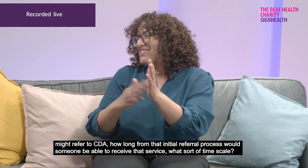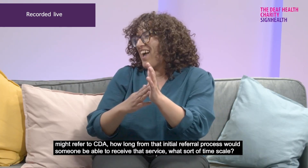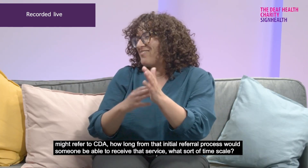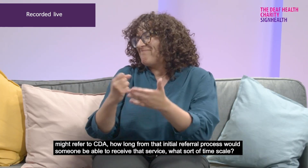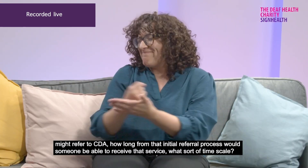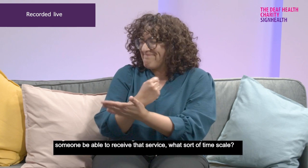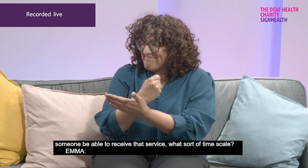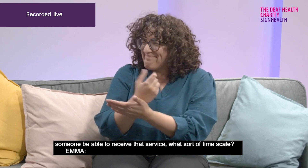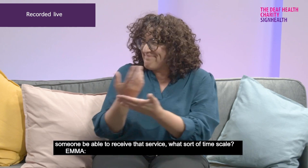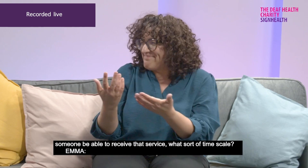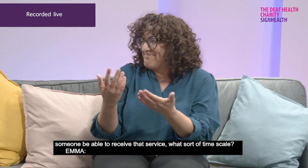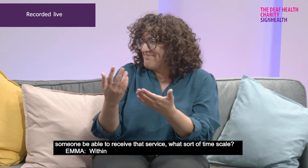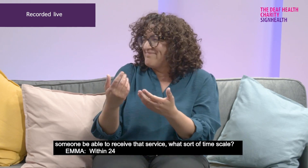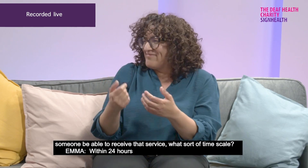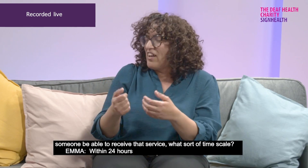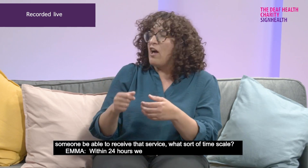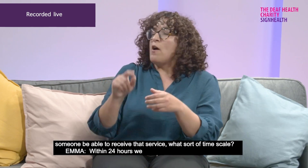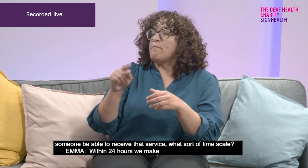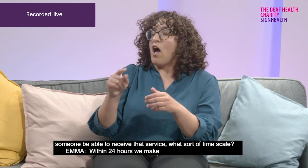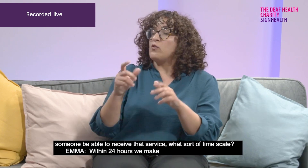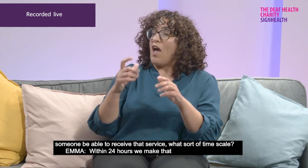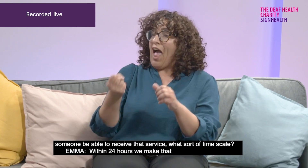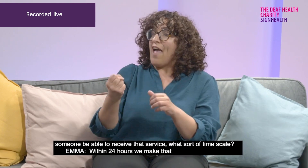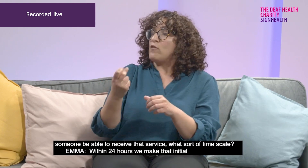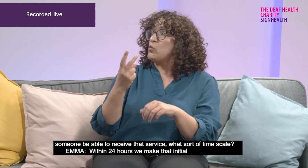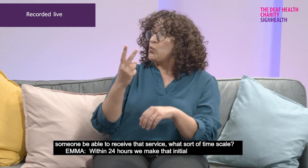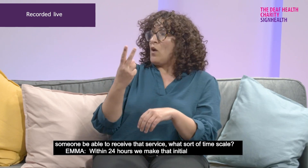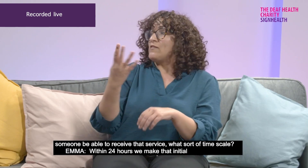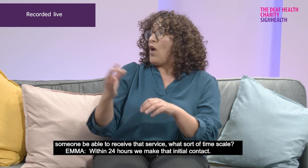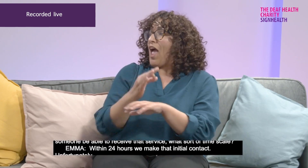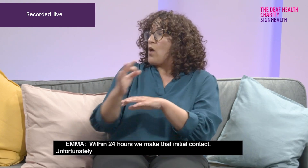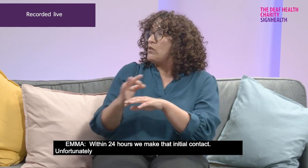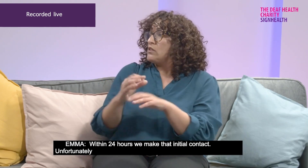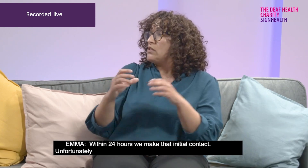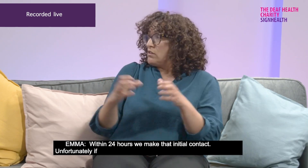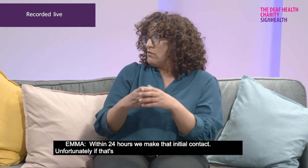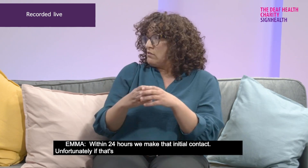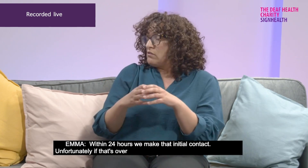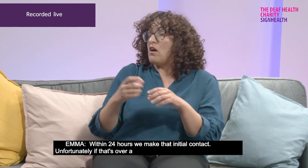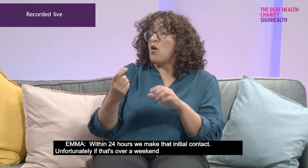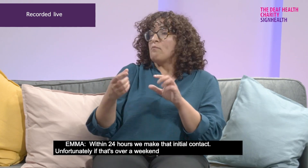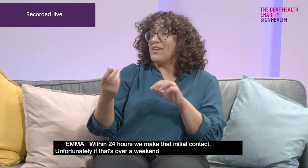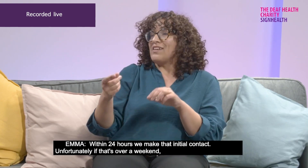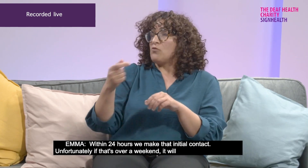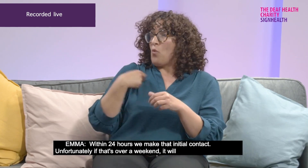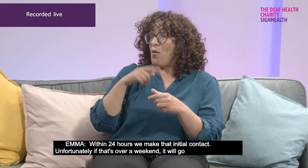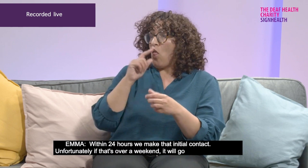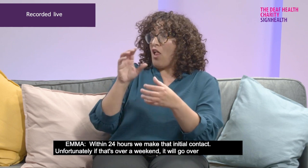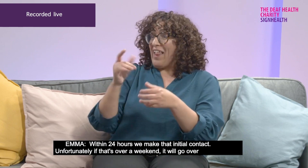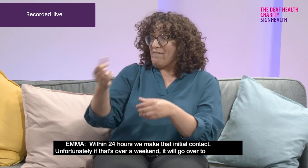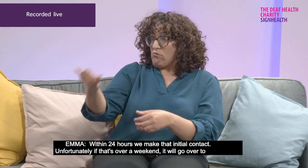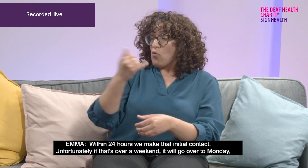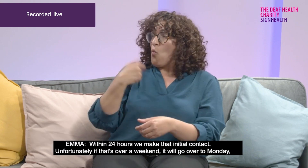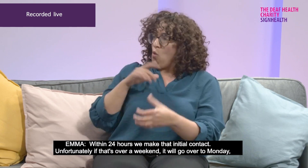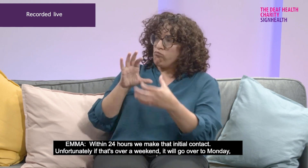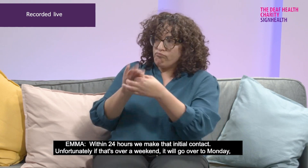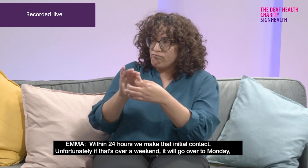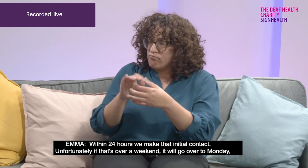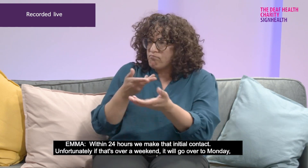So within 24 hours, we make that initial contact. Unfortunately, if that is over a weekend, it will go over to Monday, the next